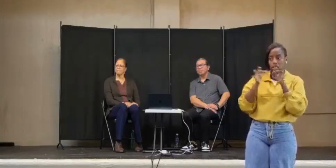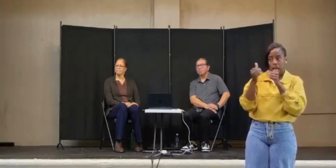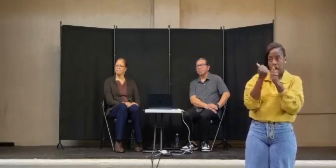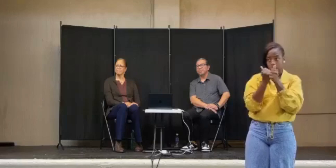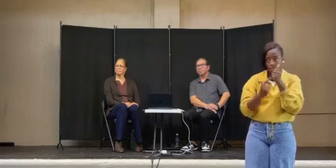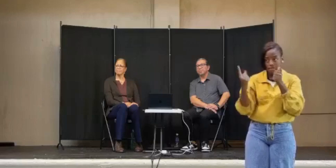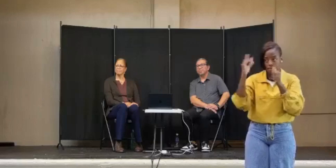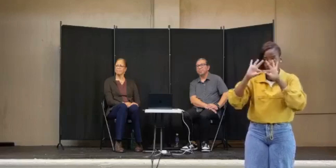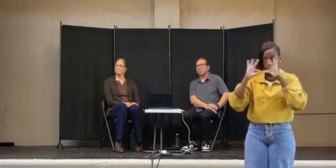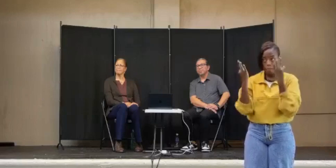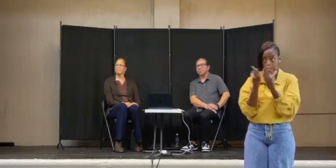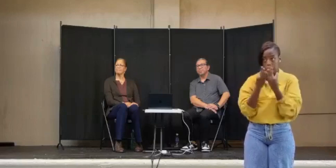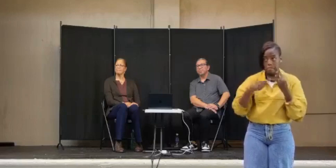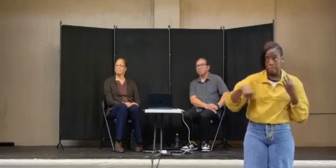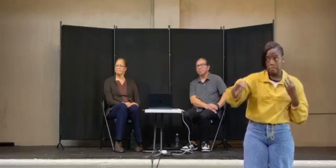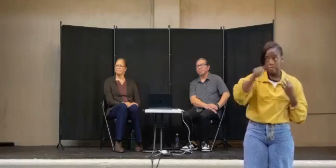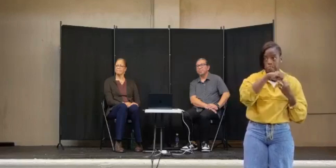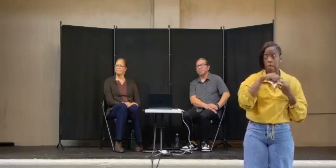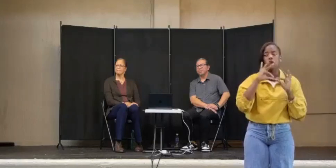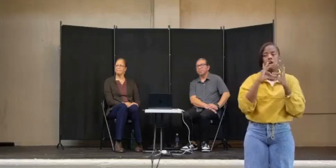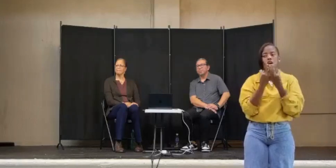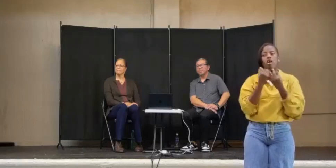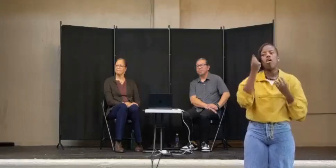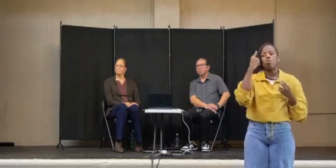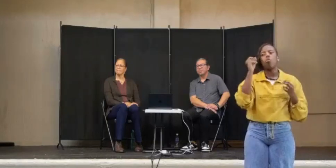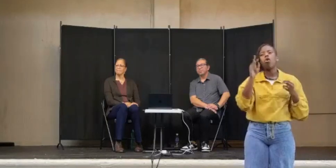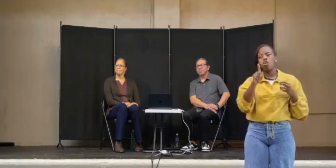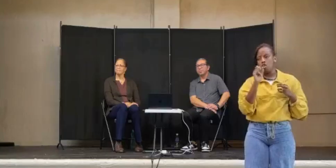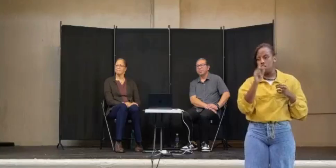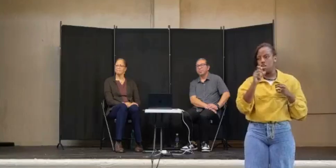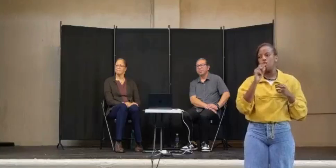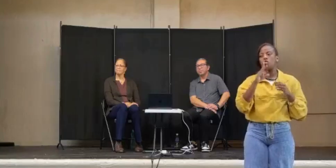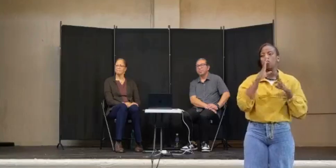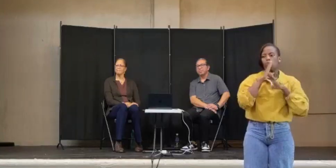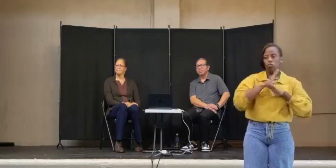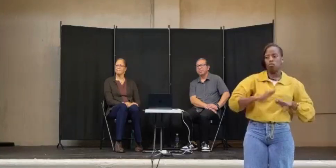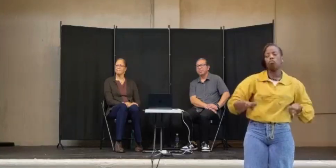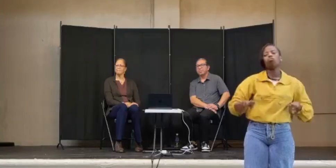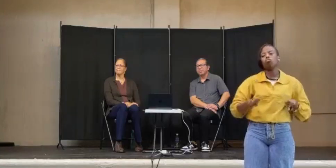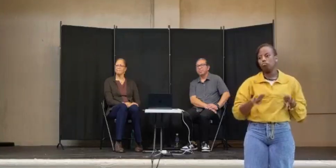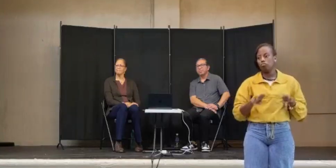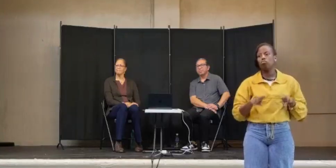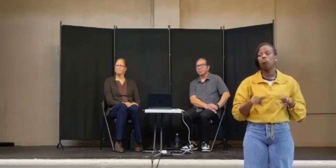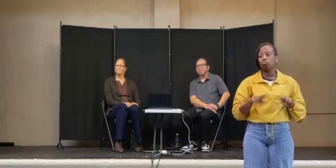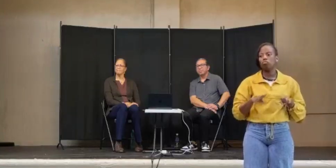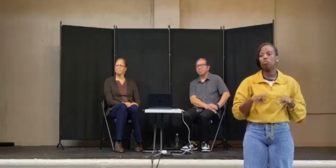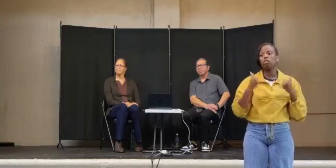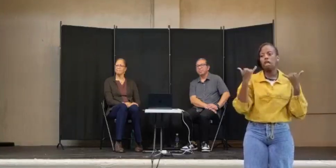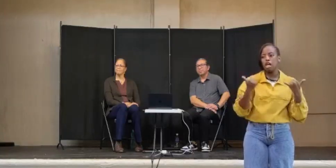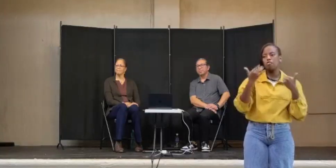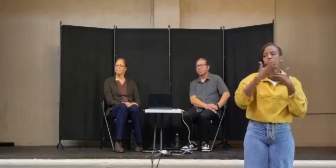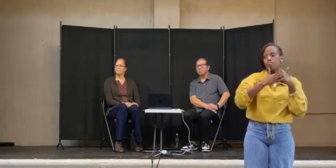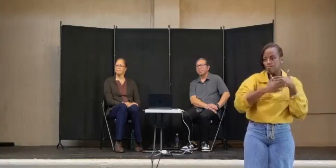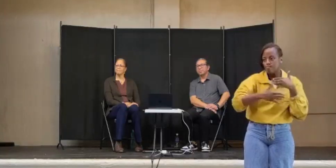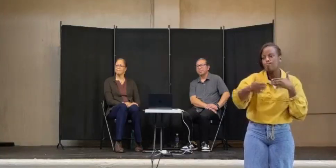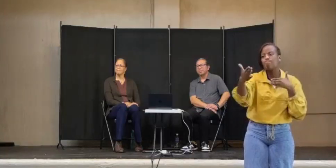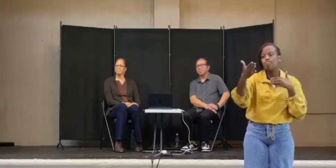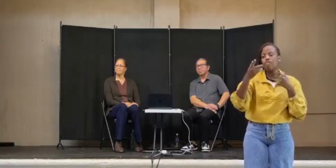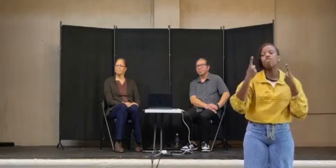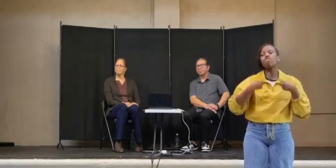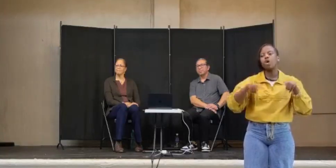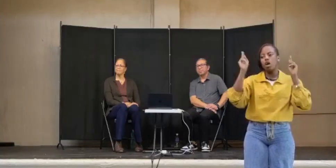interpreter. And my mom has been able to explain to everyone in the family that it's okay, you can call